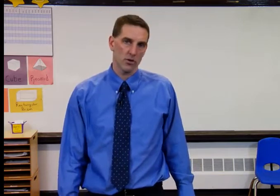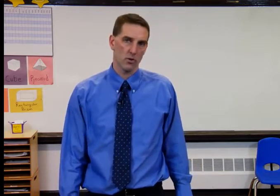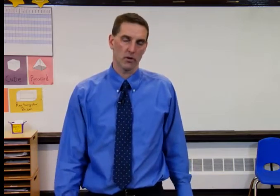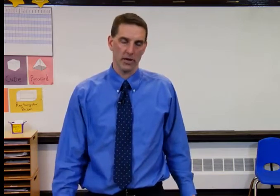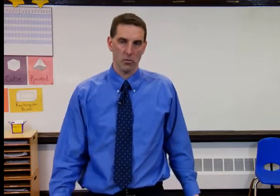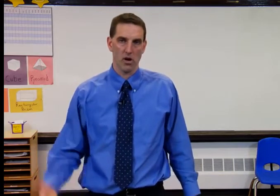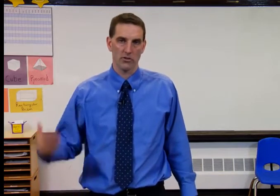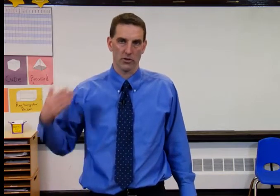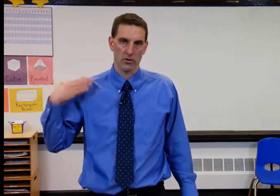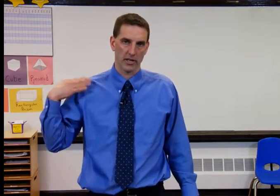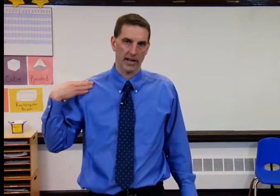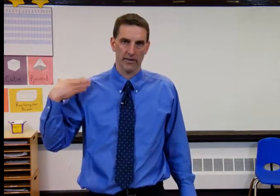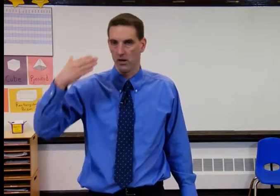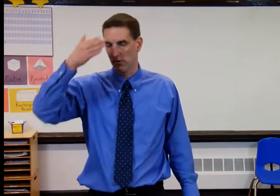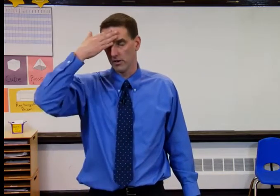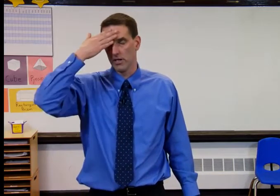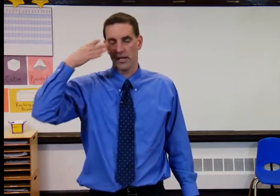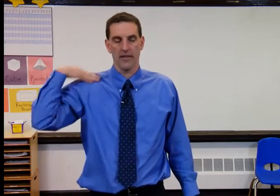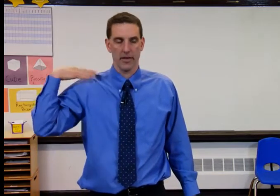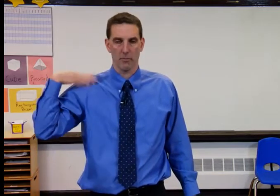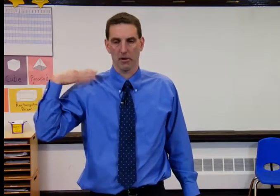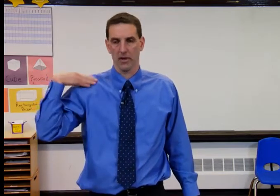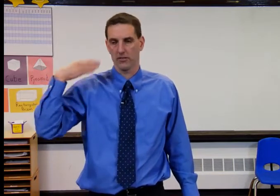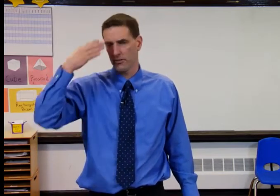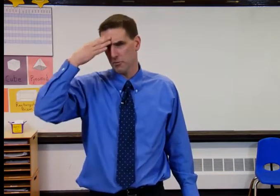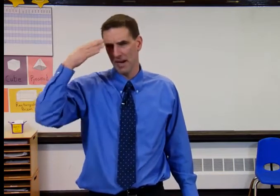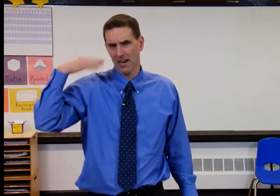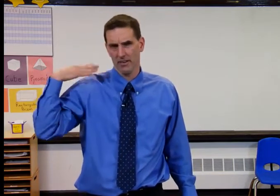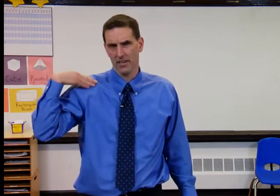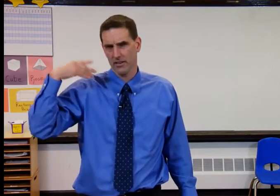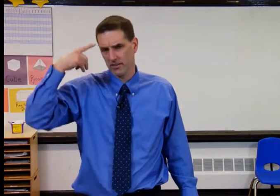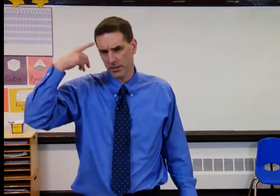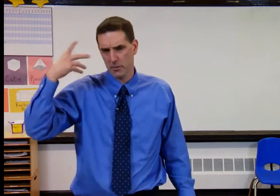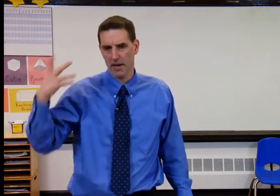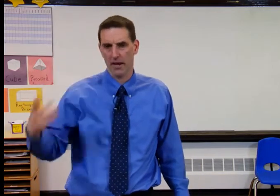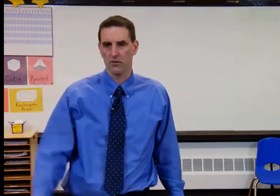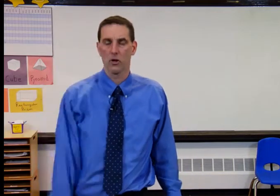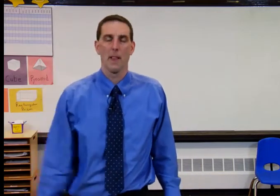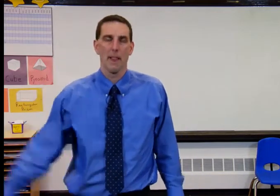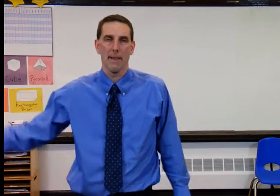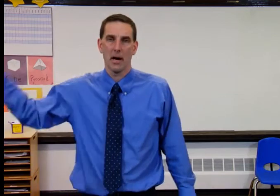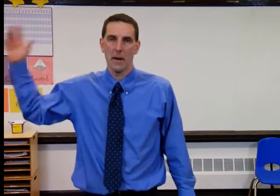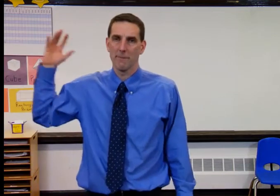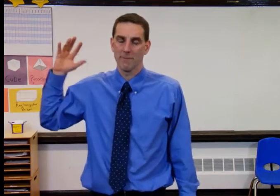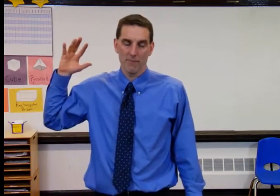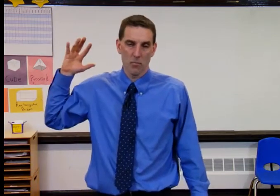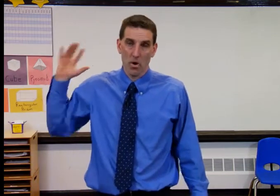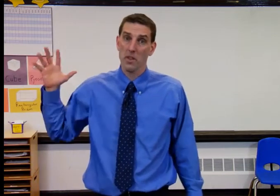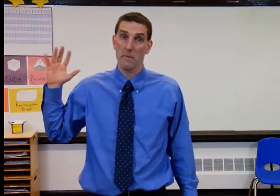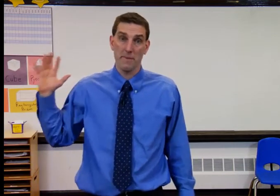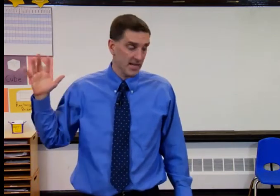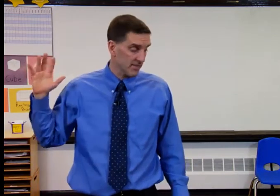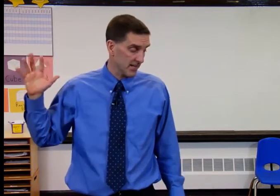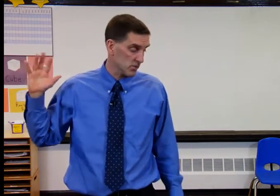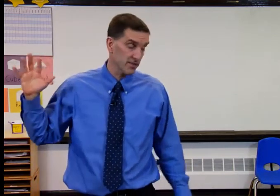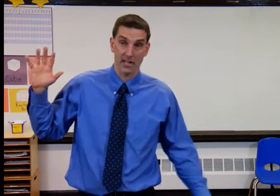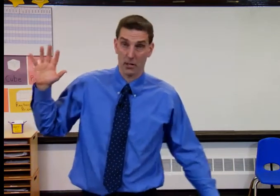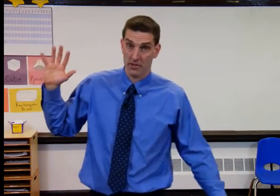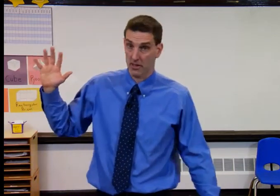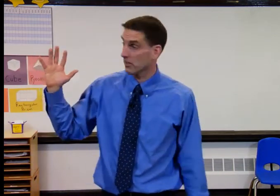and grade 1, so you could carry it over in the upper grades. Is there a pattern here? Do you see any patterns? One of the big things we developed in the younger grades